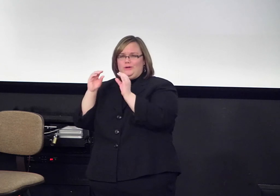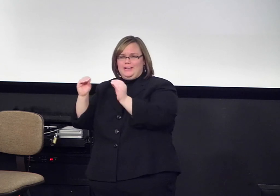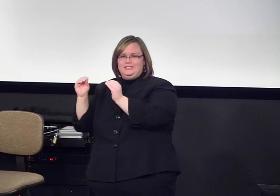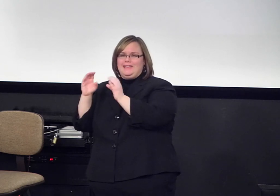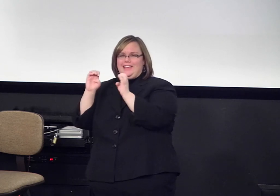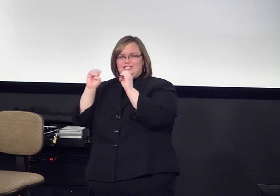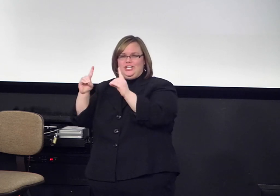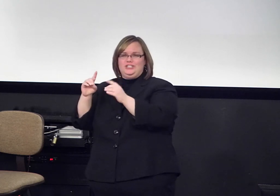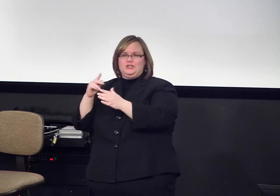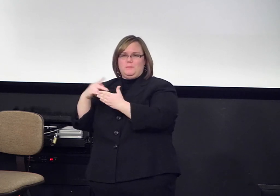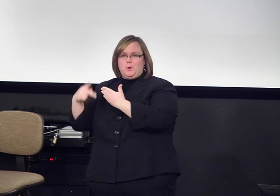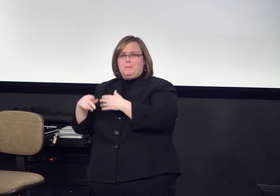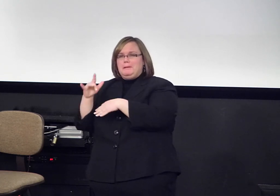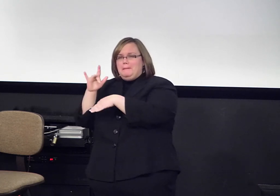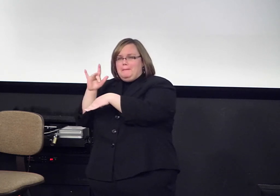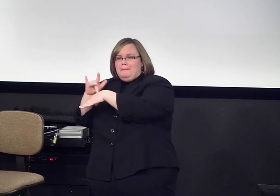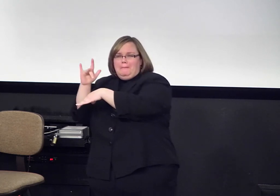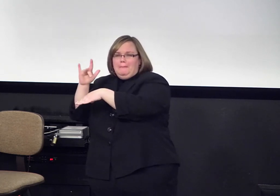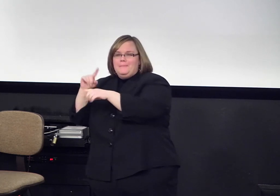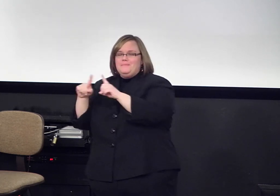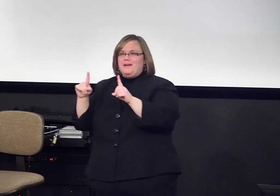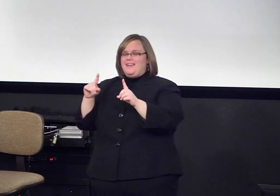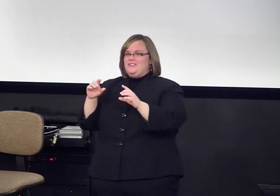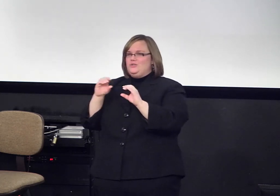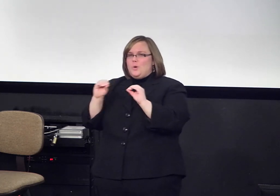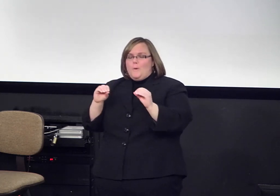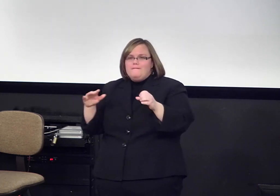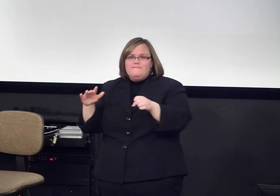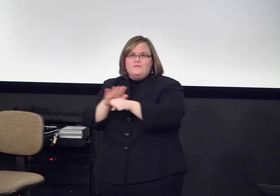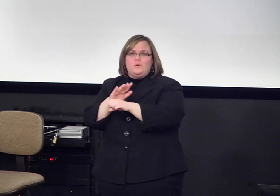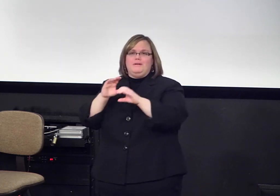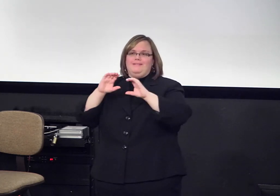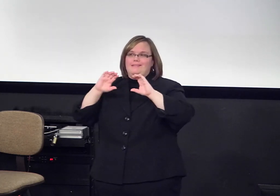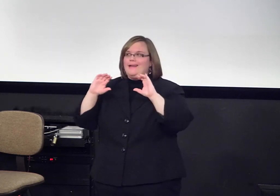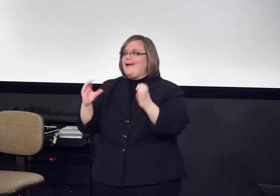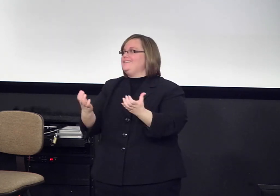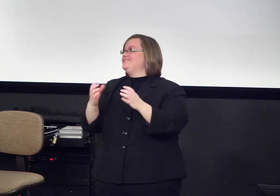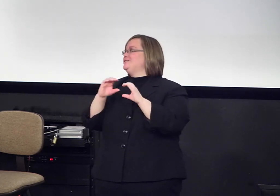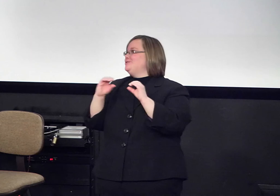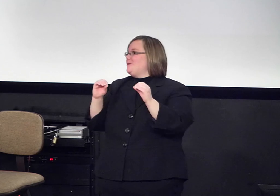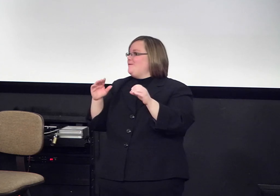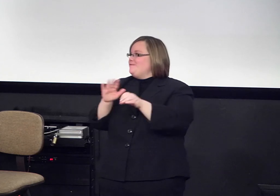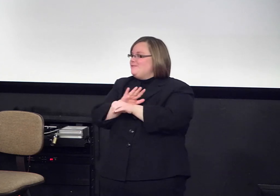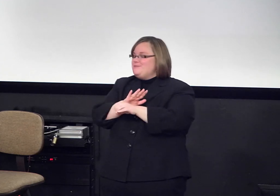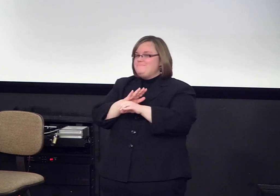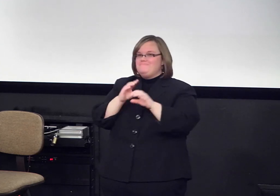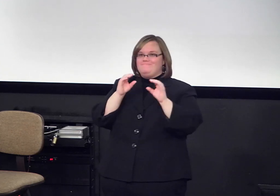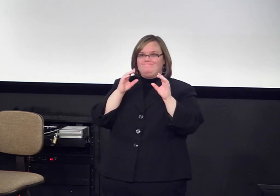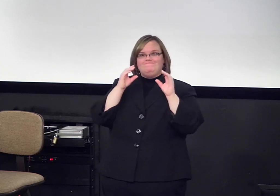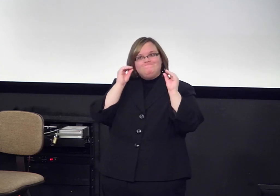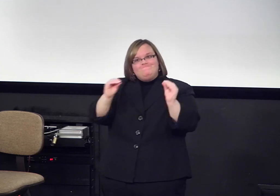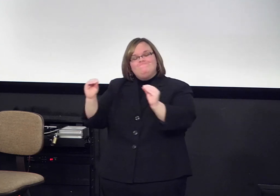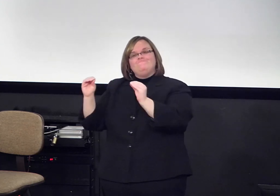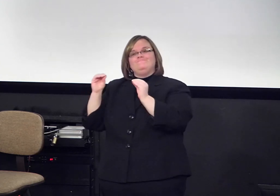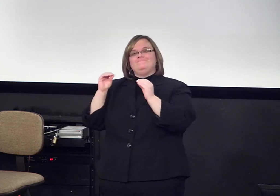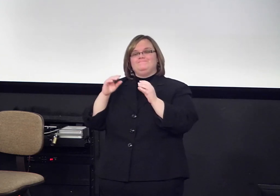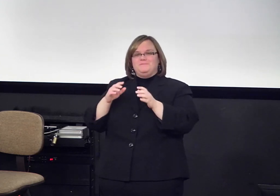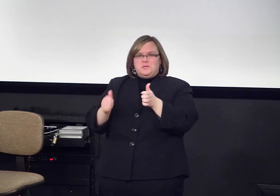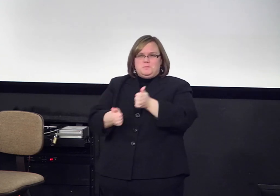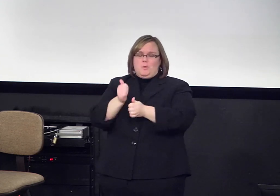they touch on it in interpreting training programs, but there's no full curriculum focused